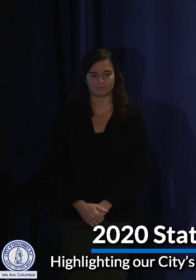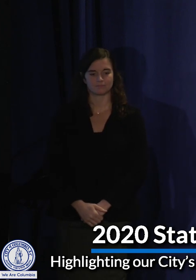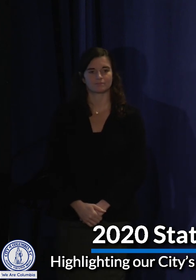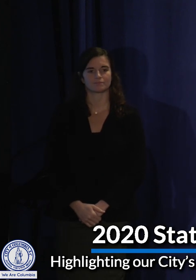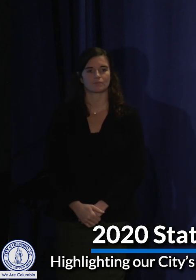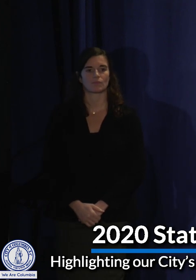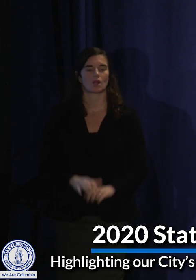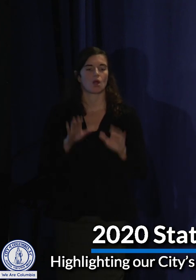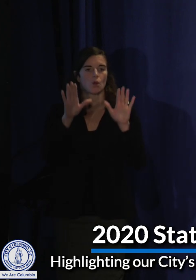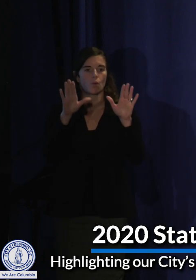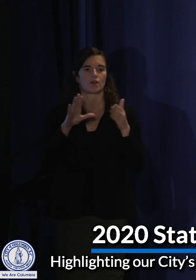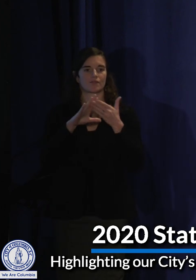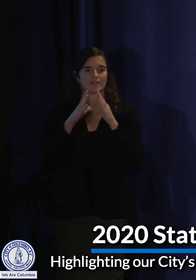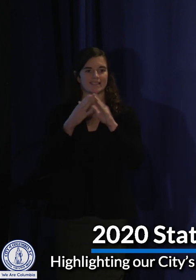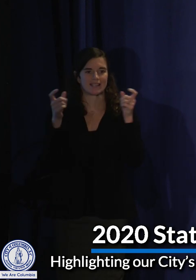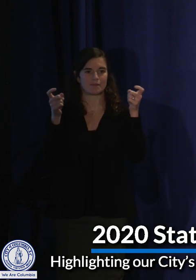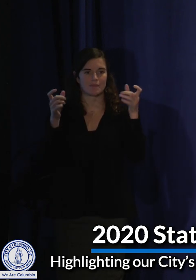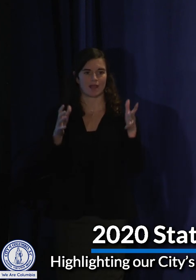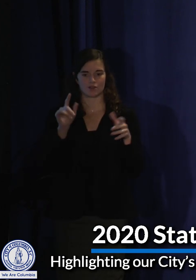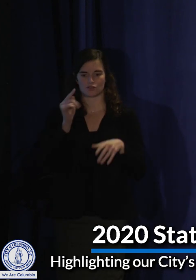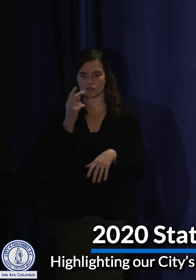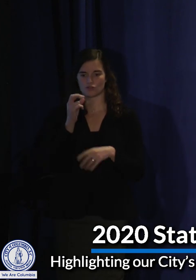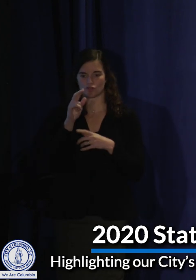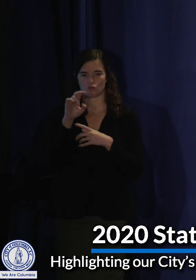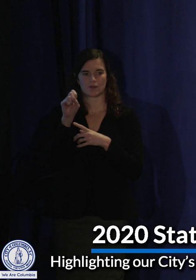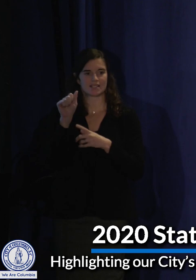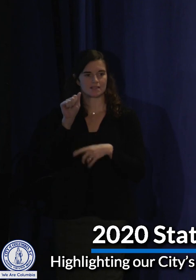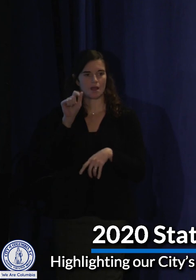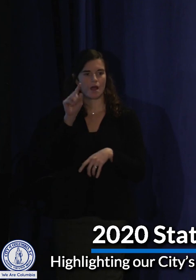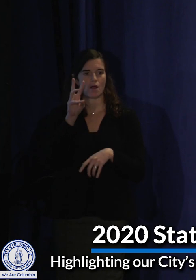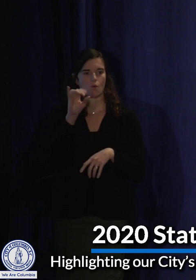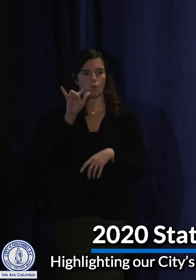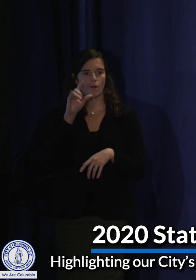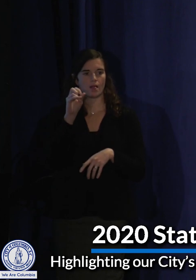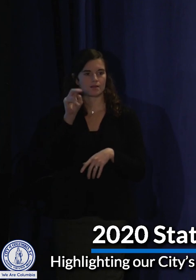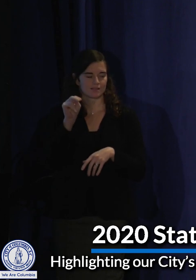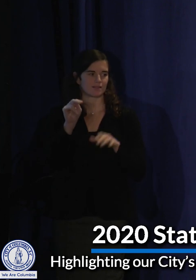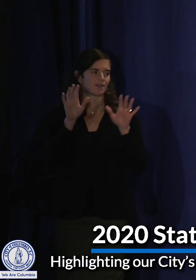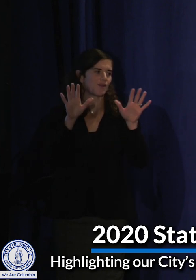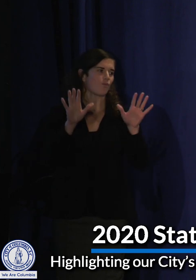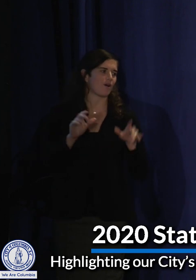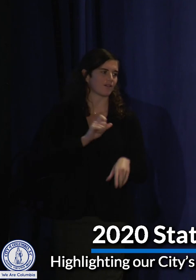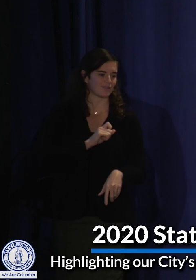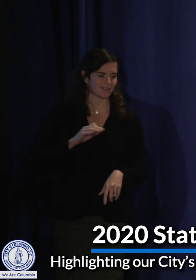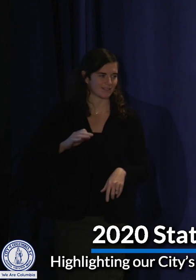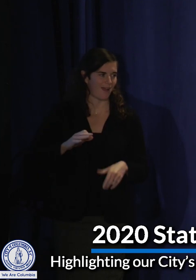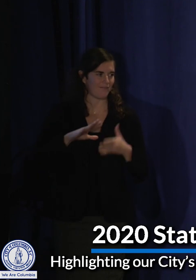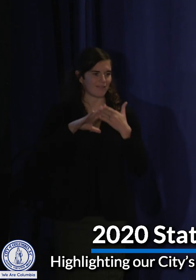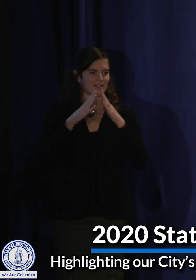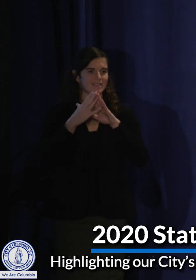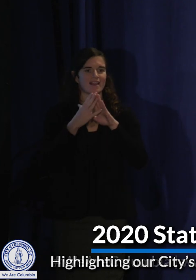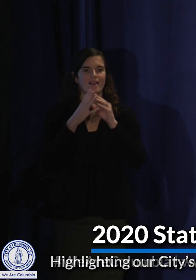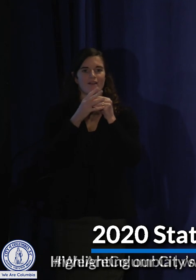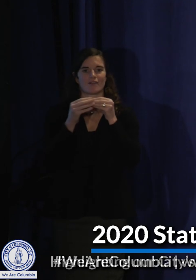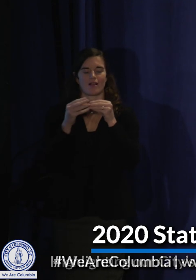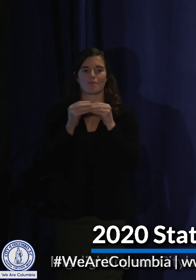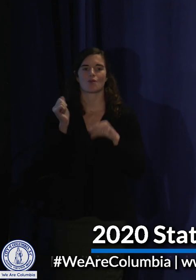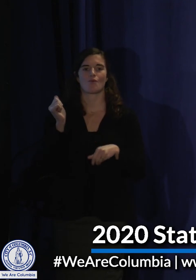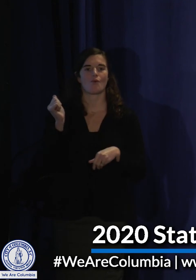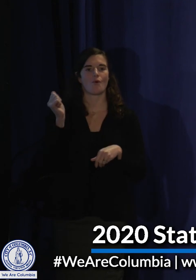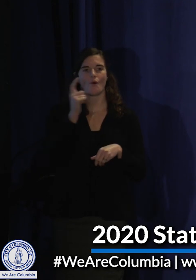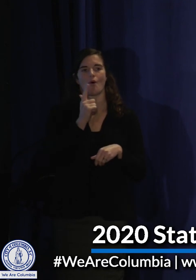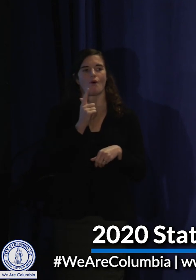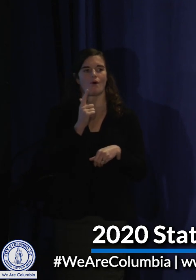Our wonderful city manager, Teresa Wilson, the incredible staff of the City of Columbia, all of